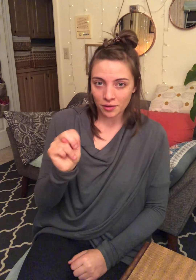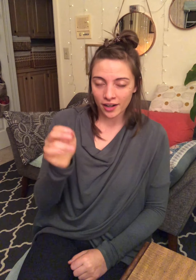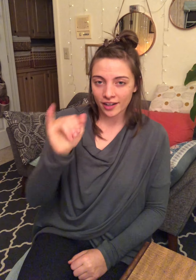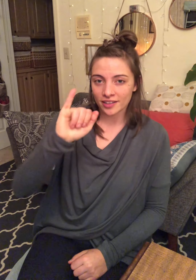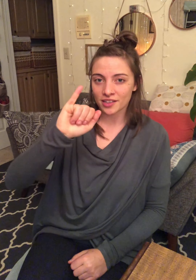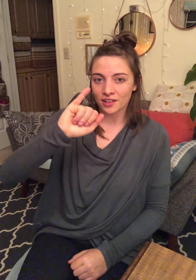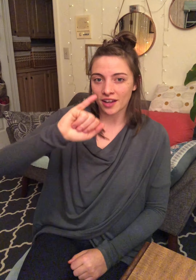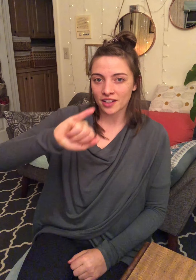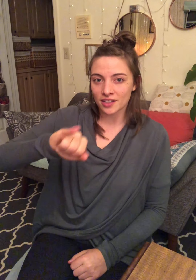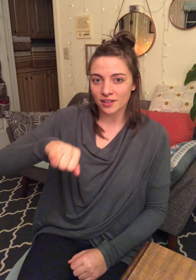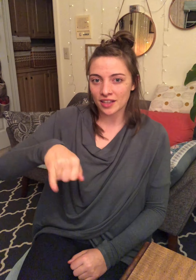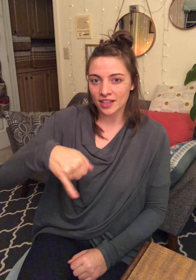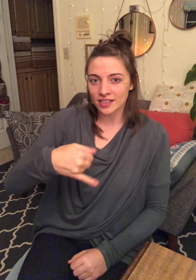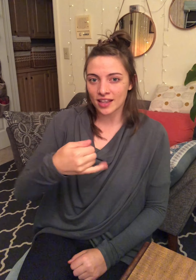January. So you kind of do it in this like